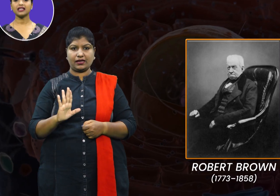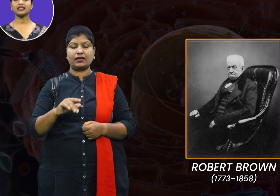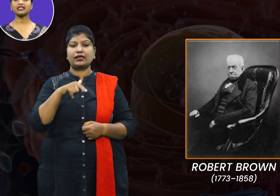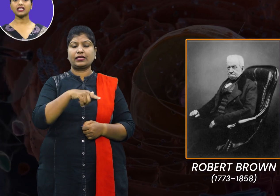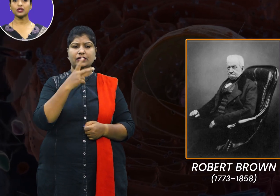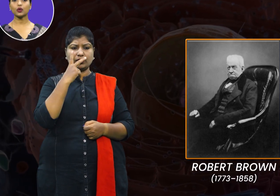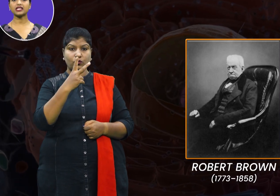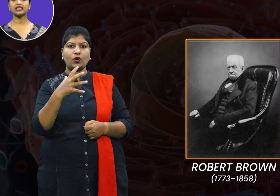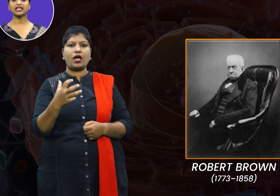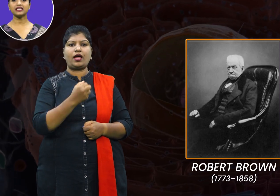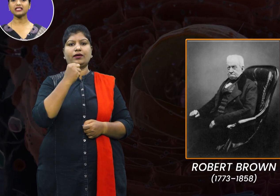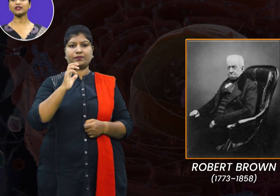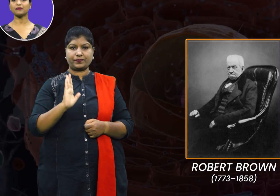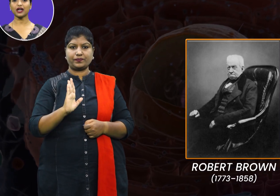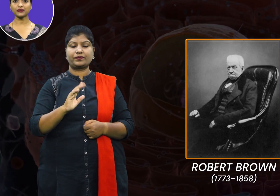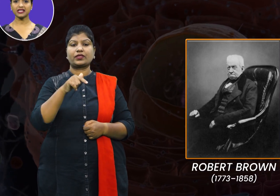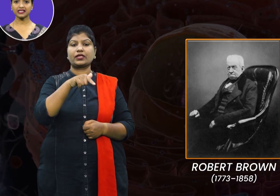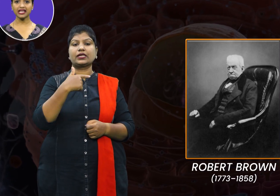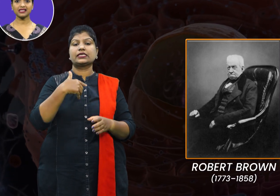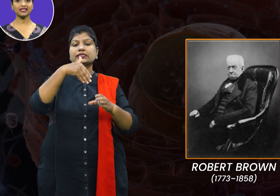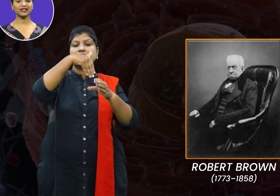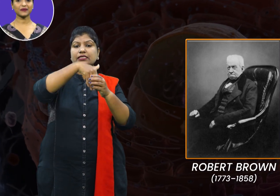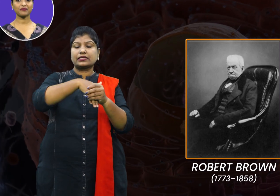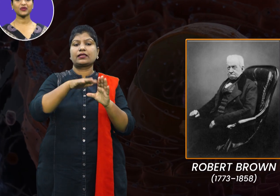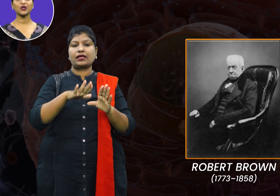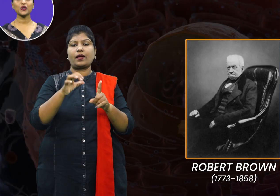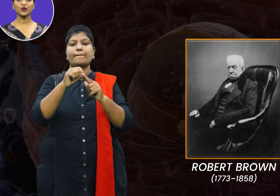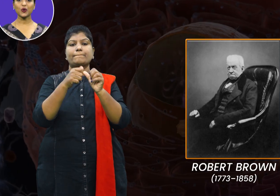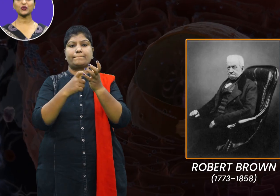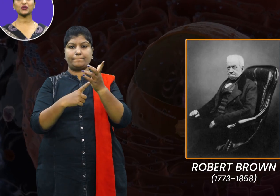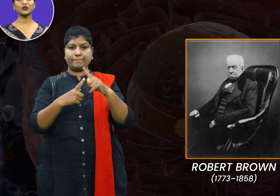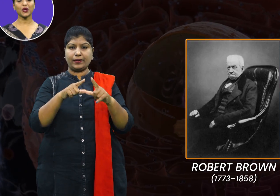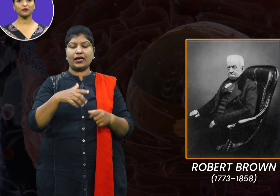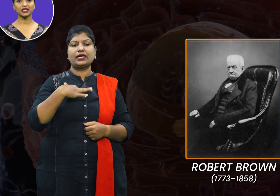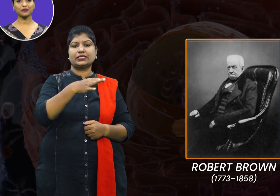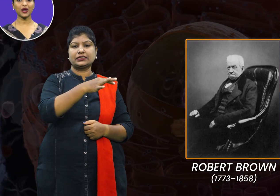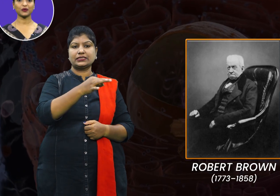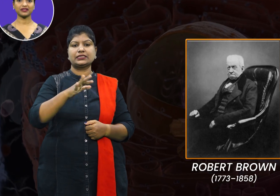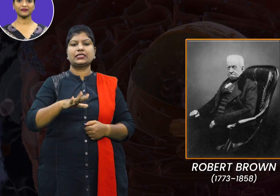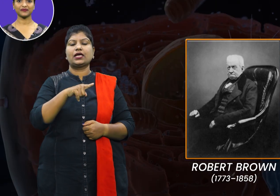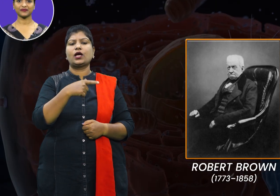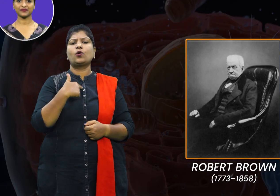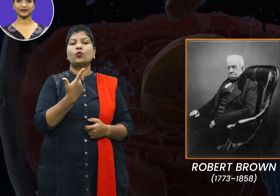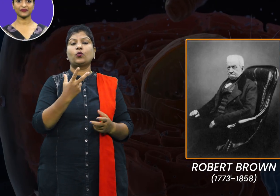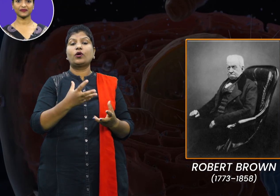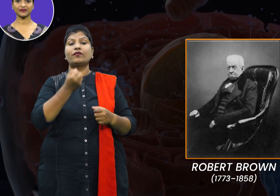recognizing that it was an integral part of the cells goes to Robert Brown.